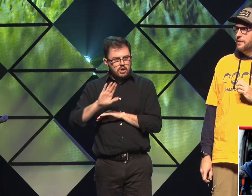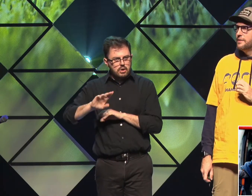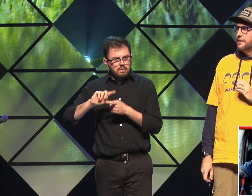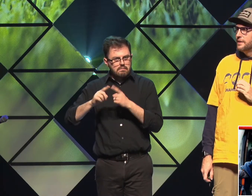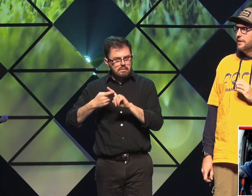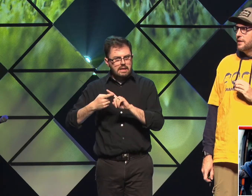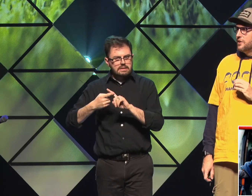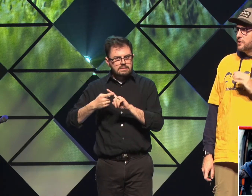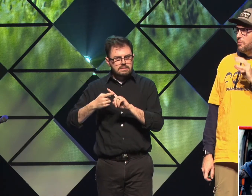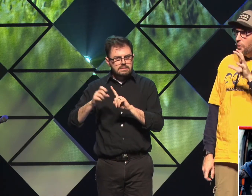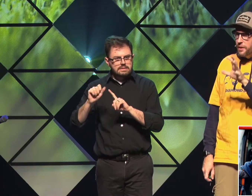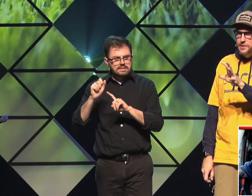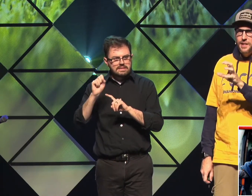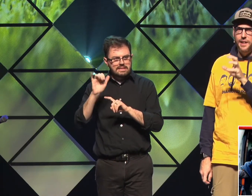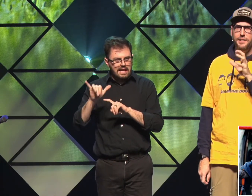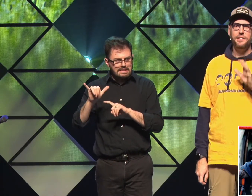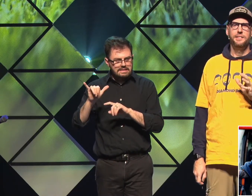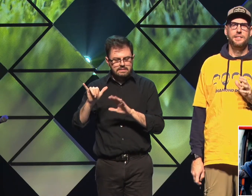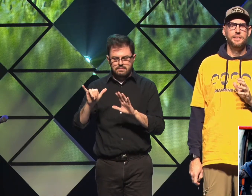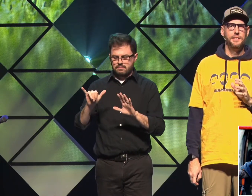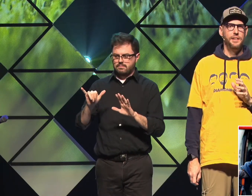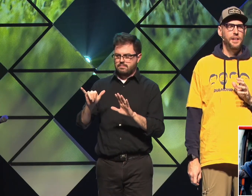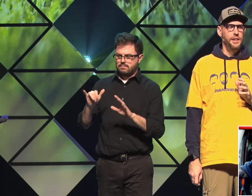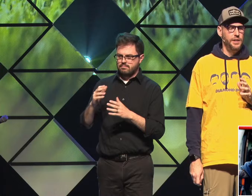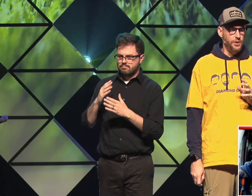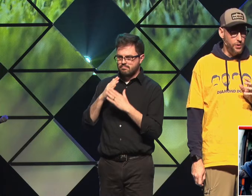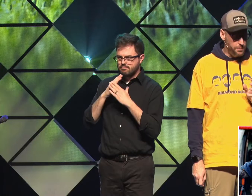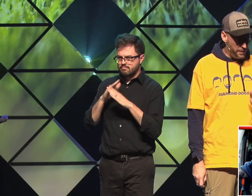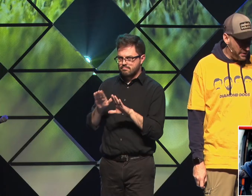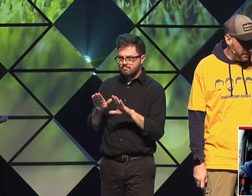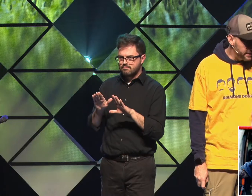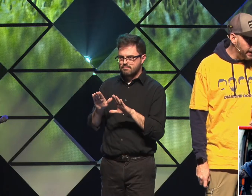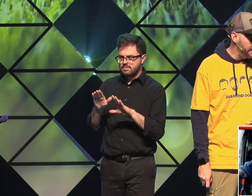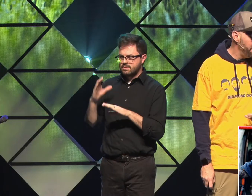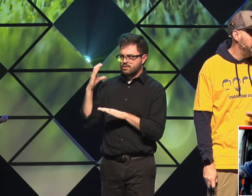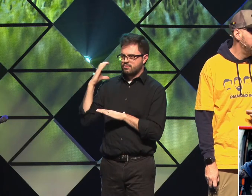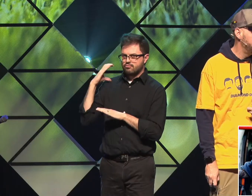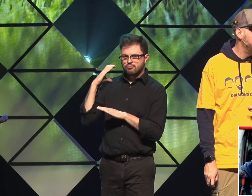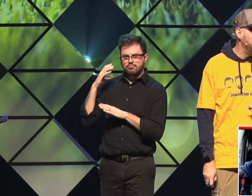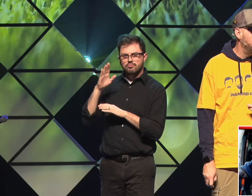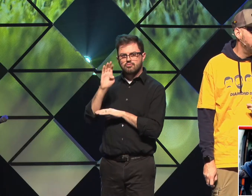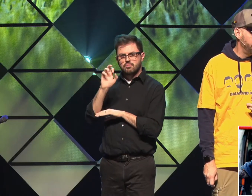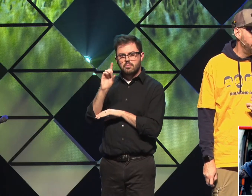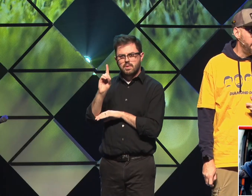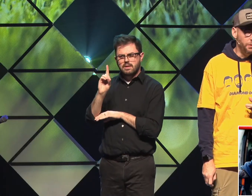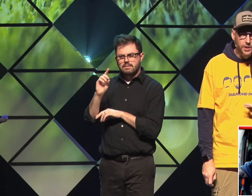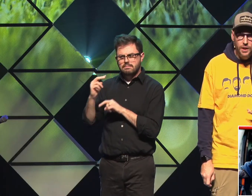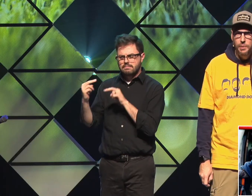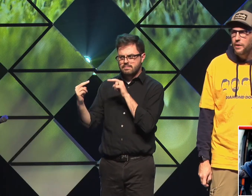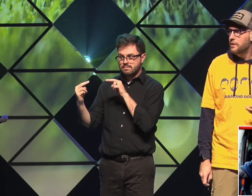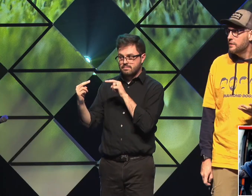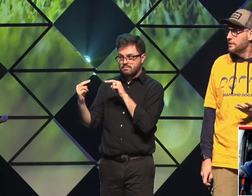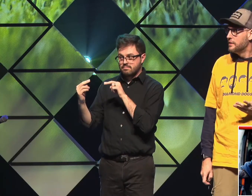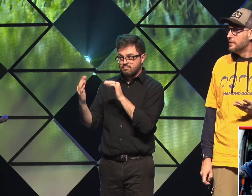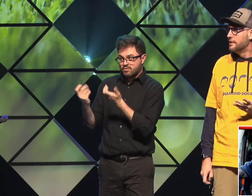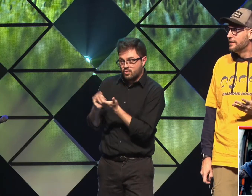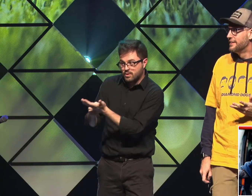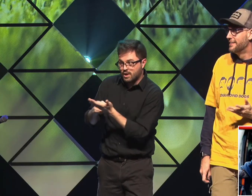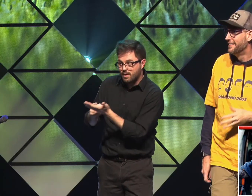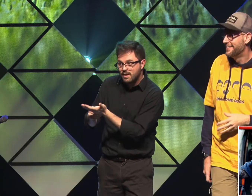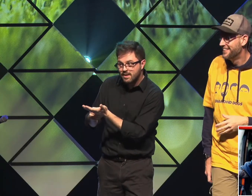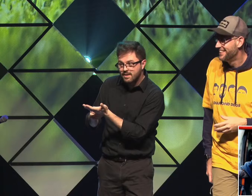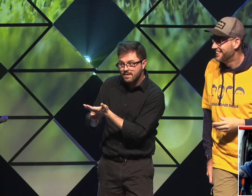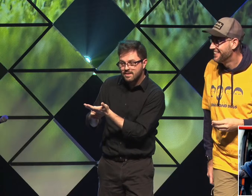Okay. It's a moment of silence. Coach Beard looks at him. Do you want to talk about it?